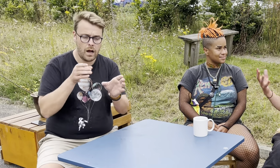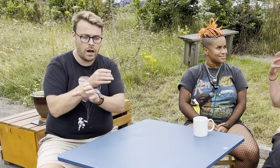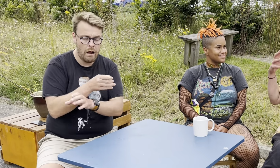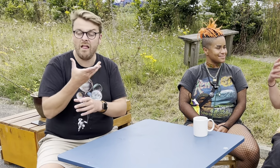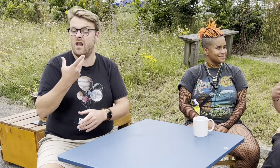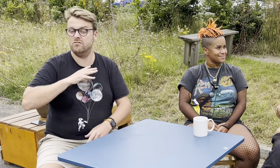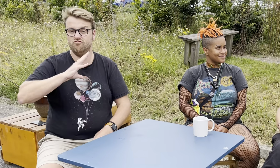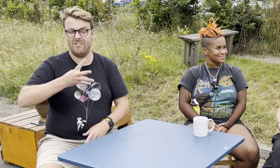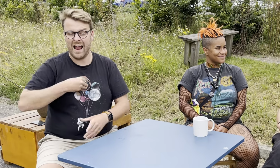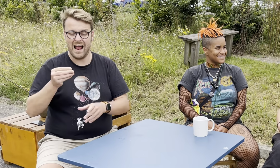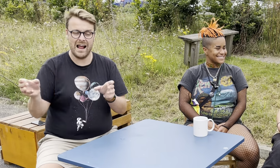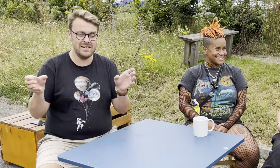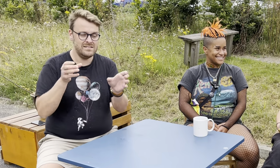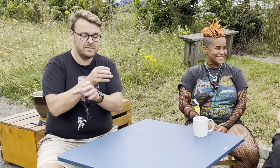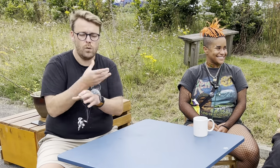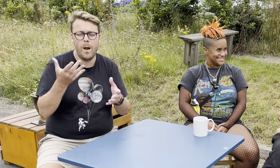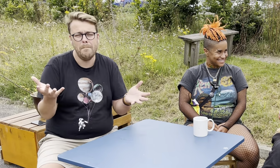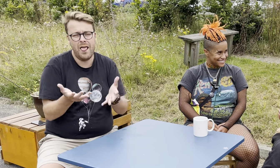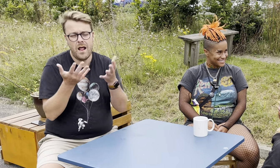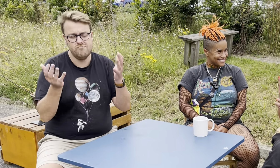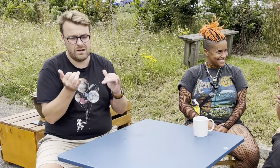very, very full of potential.